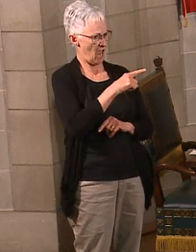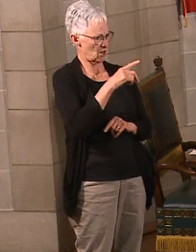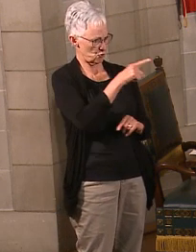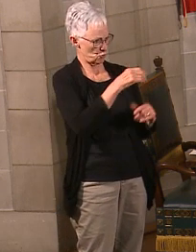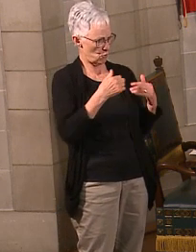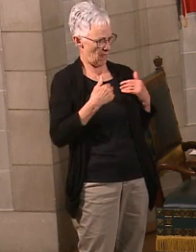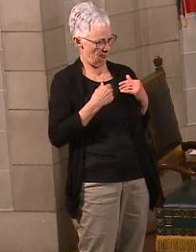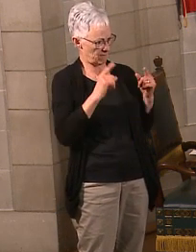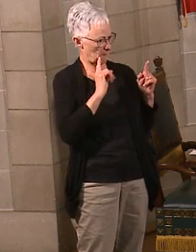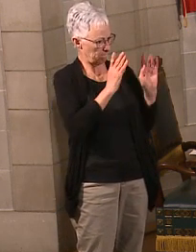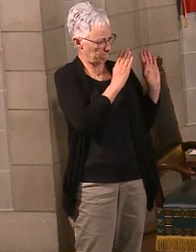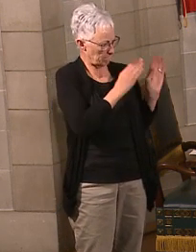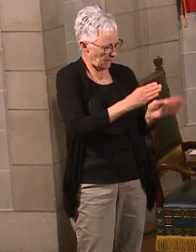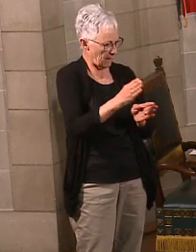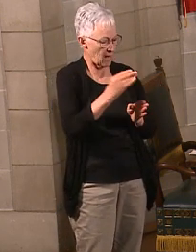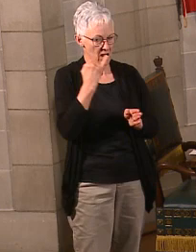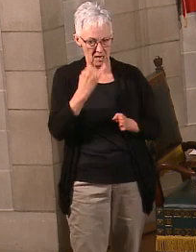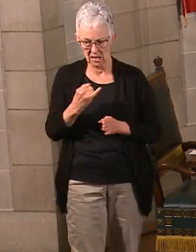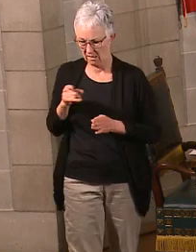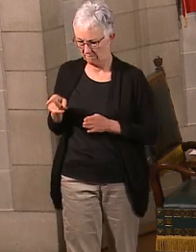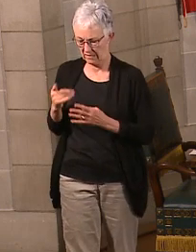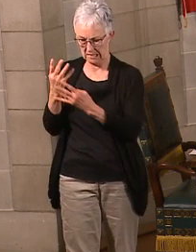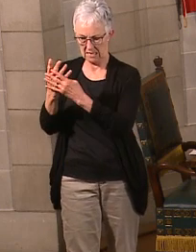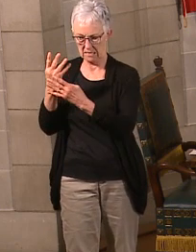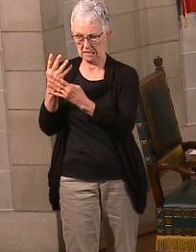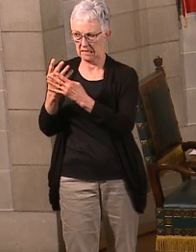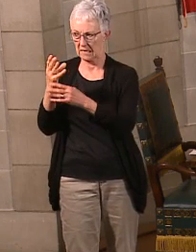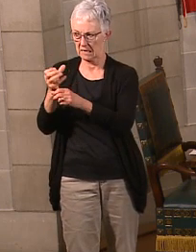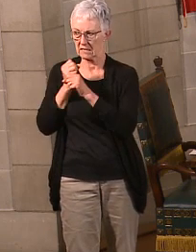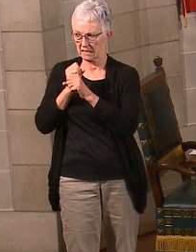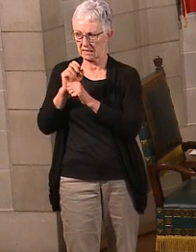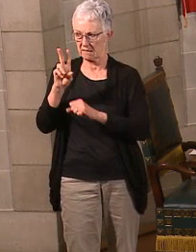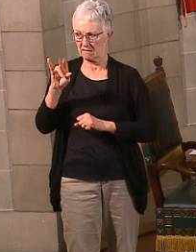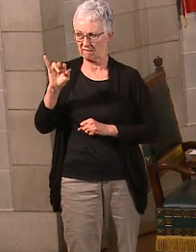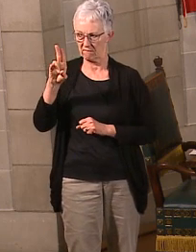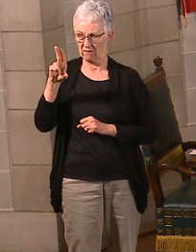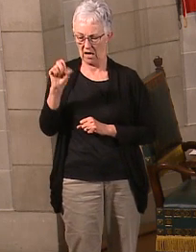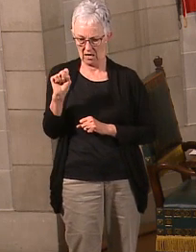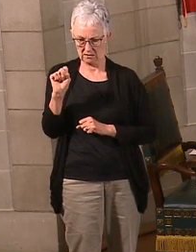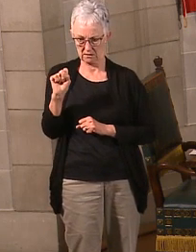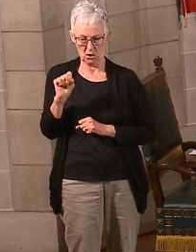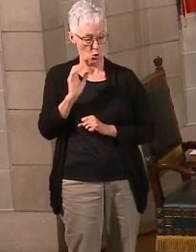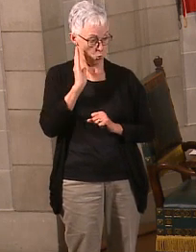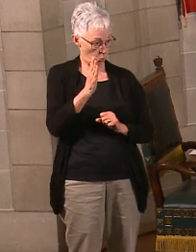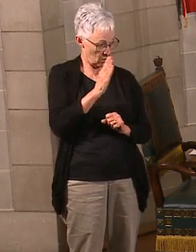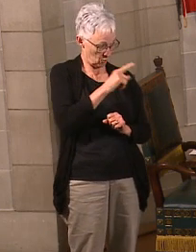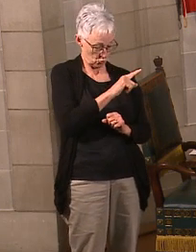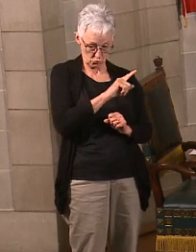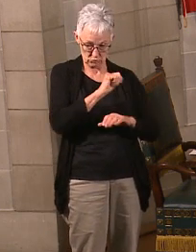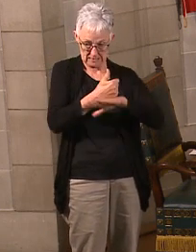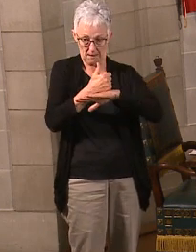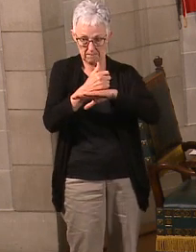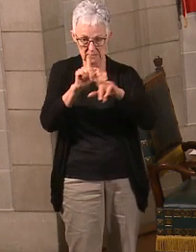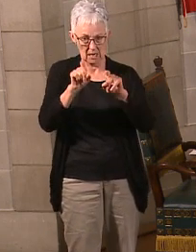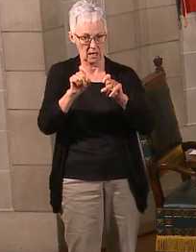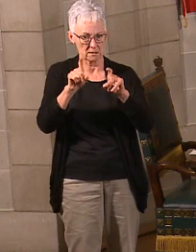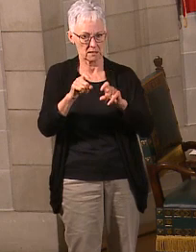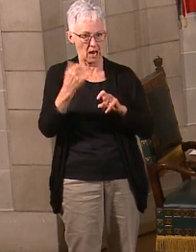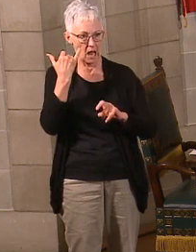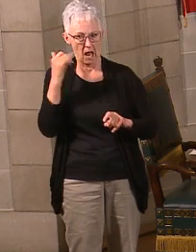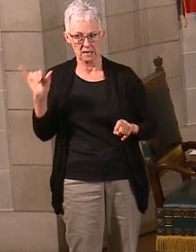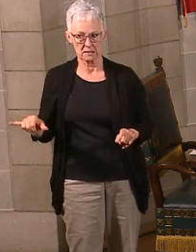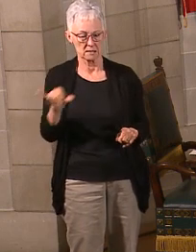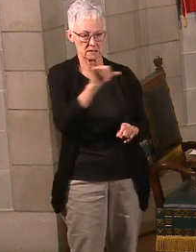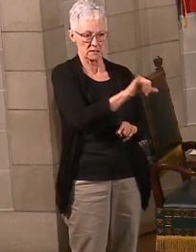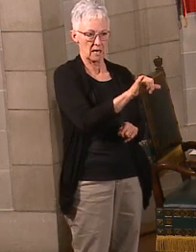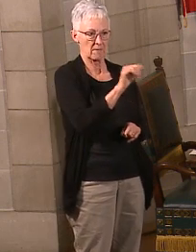if inmates get the virus and it spreads? And the last part was similar to YRTC. Not knowing